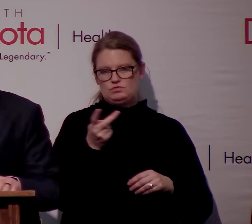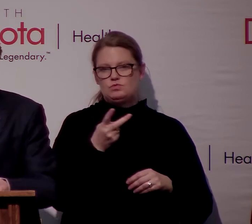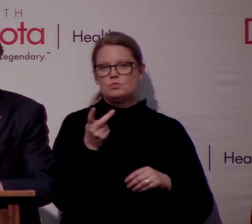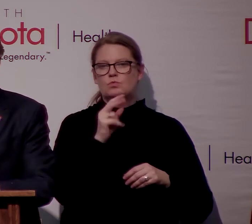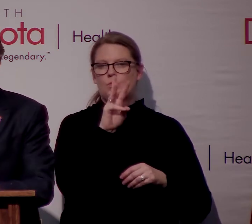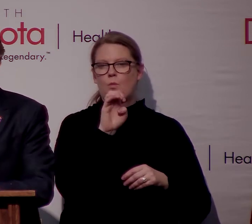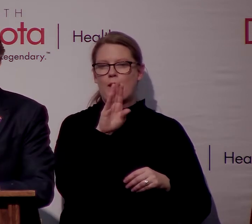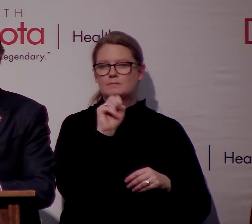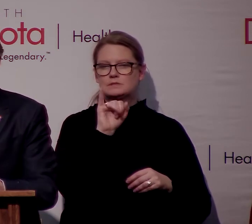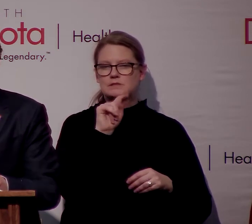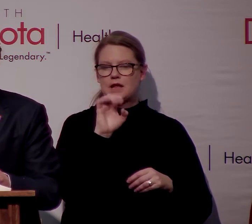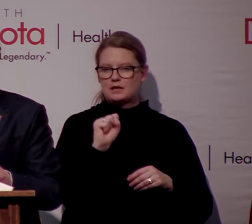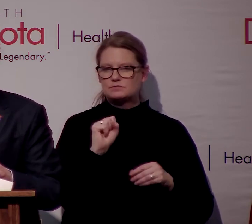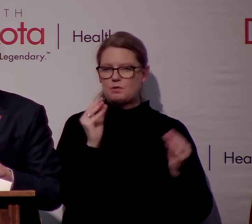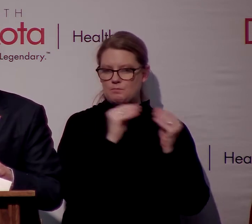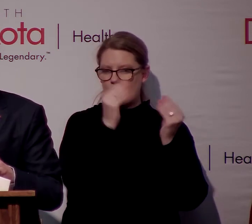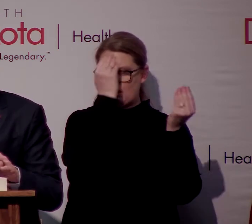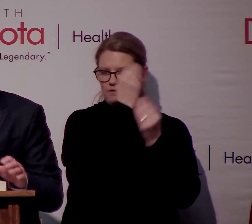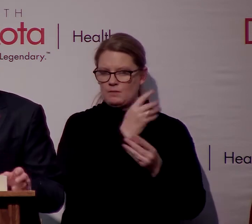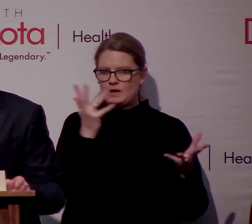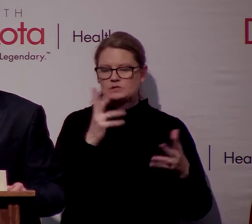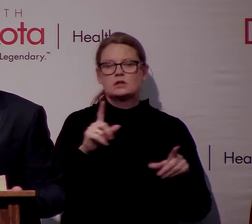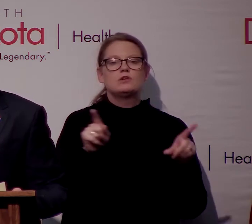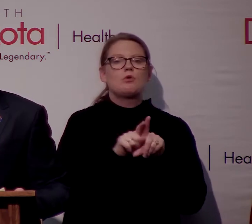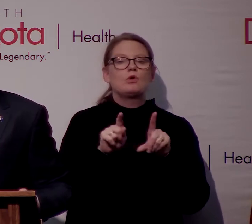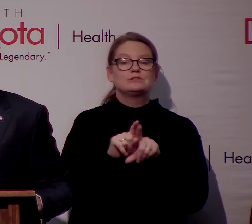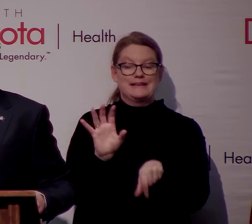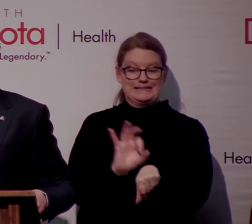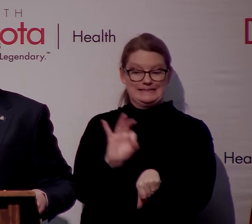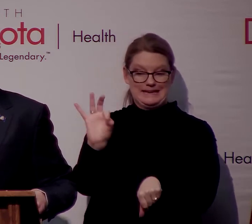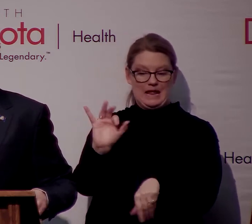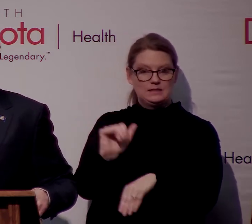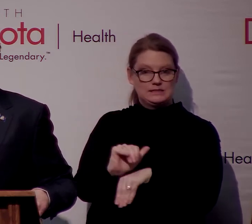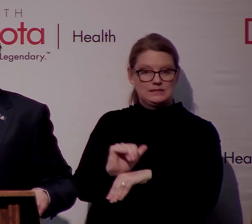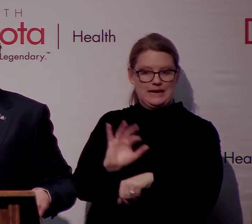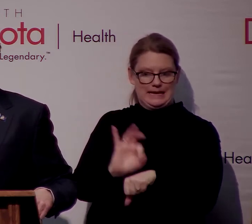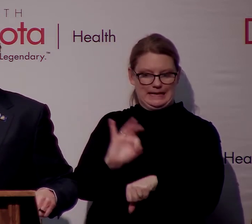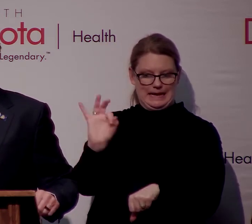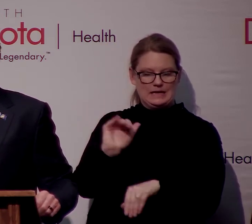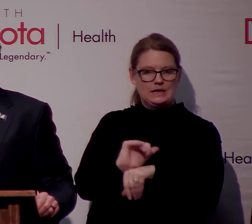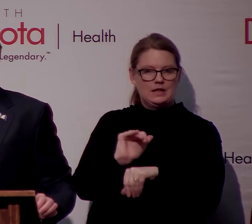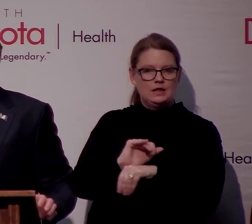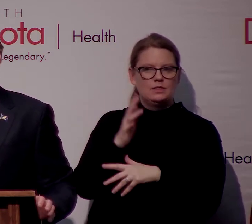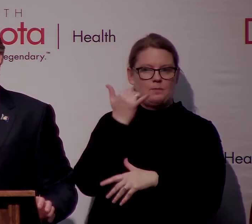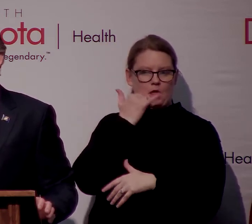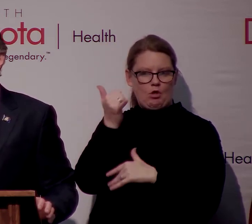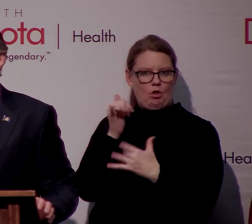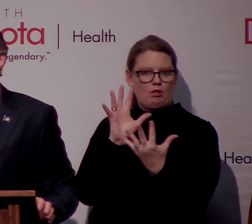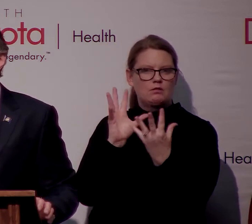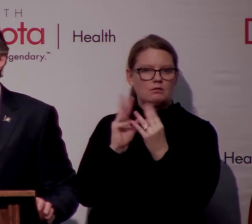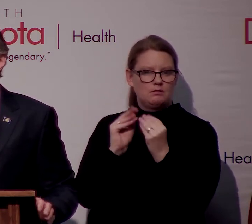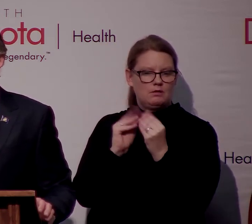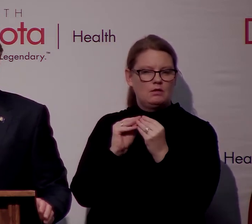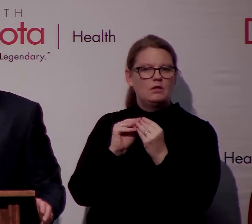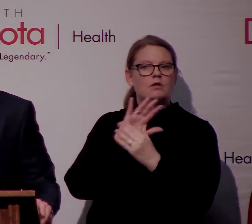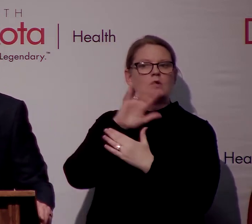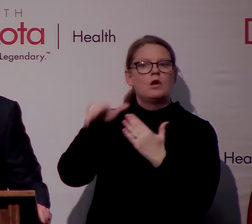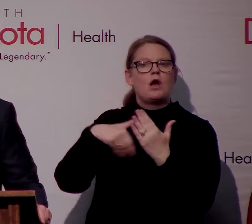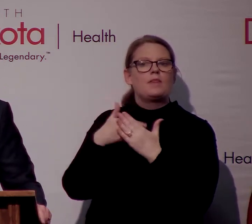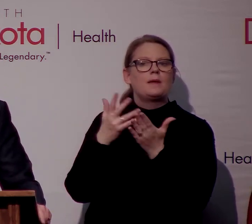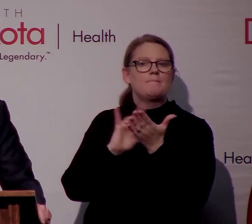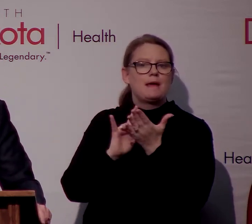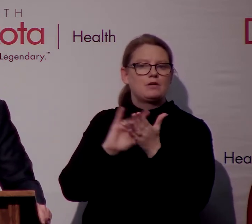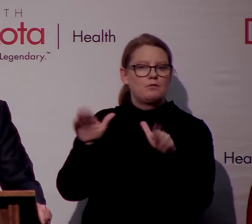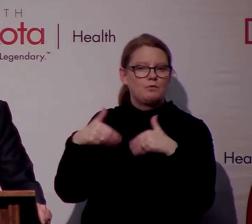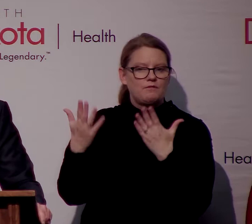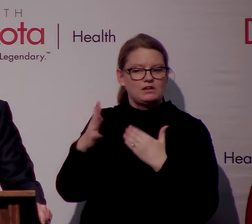for more information. Also, at 9 o'clock tonight, we're doing a dial-in call with all of the medical